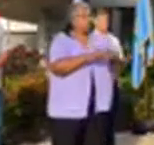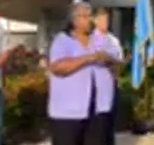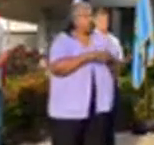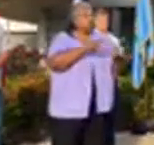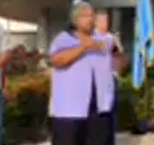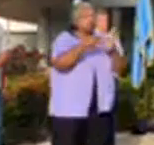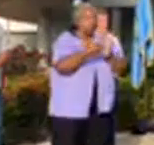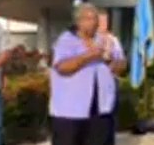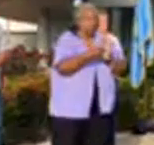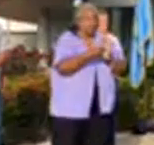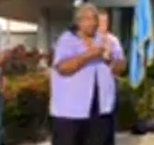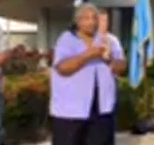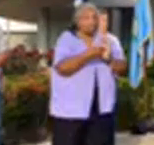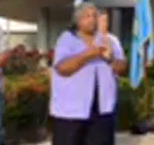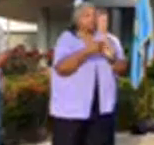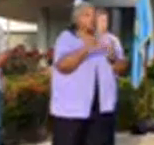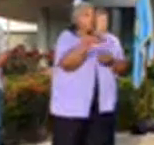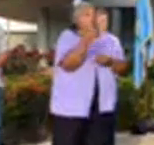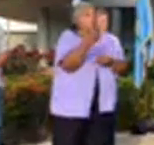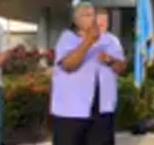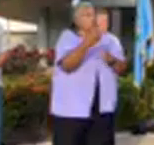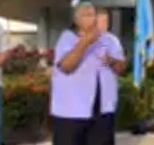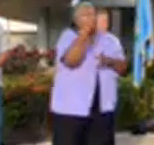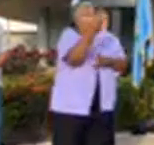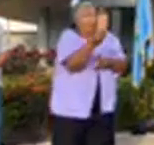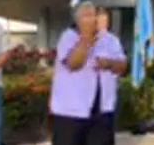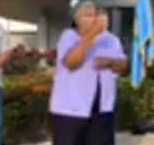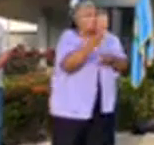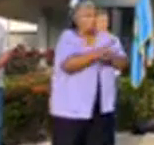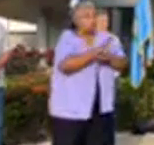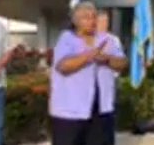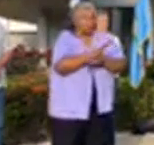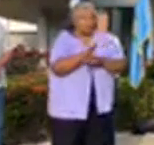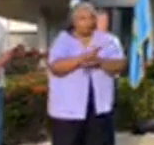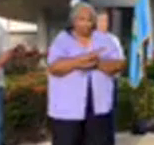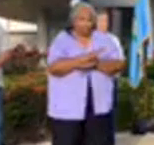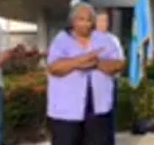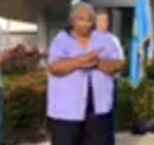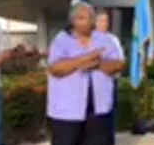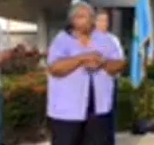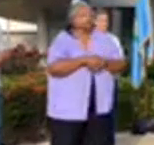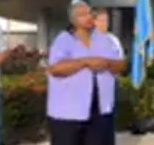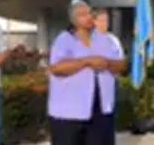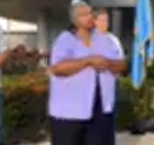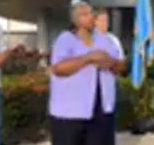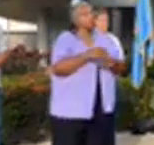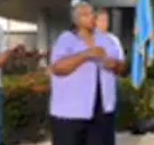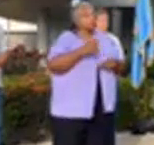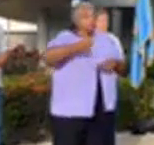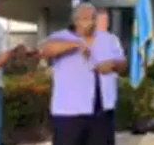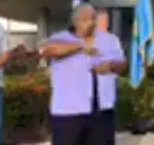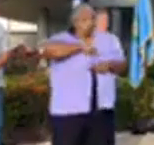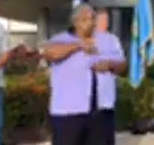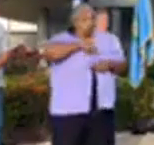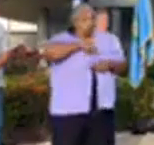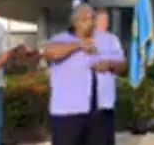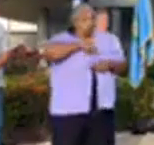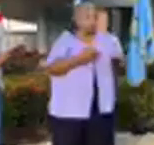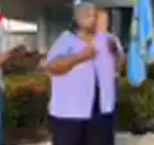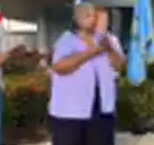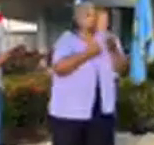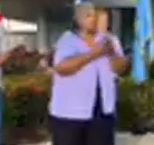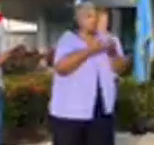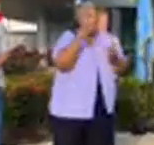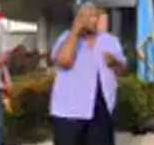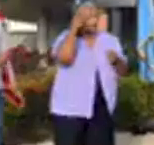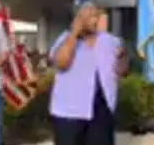bringing forth essential business reasons to be out and those employees. And we stand here to support that effort. The